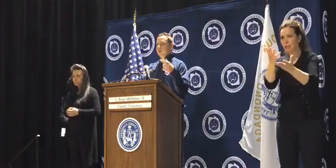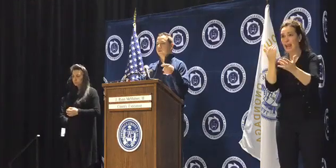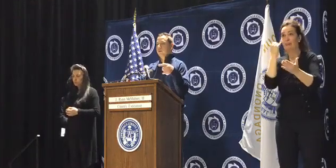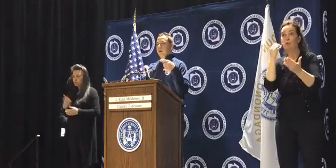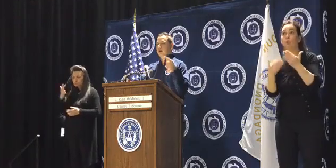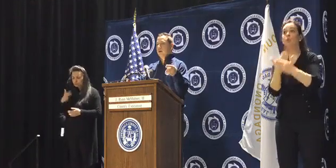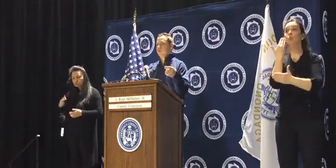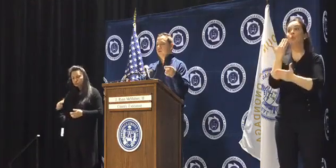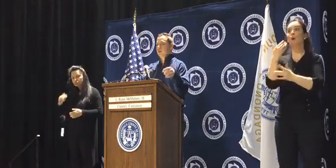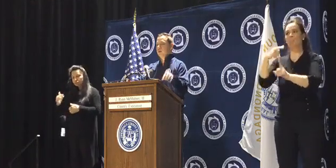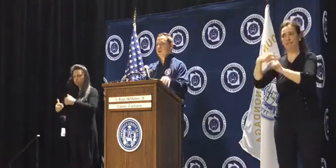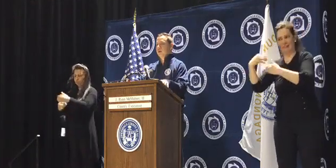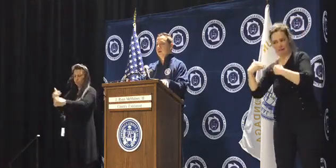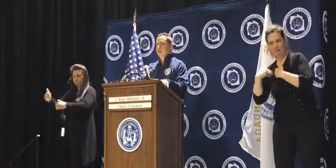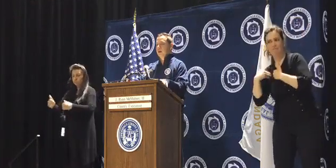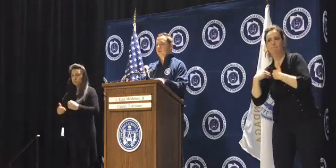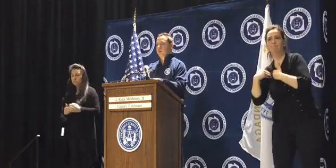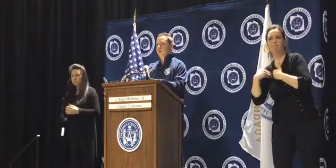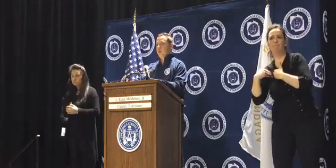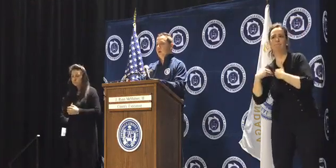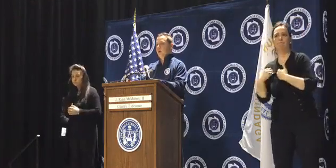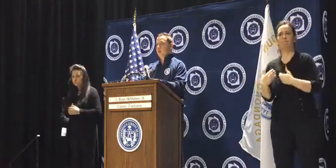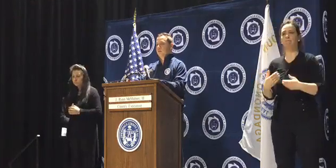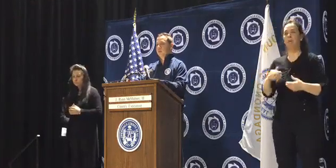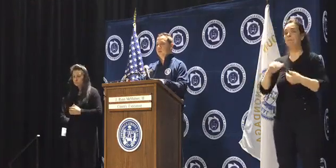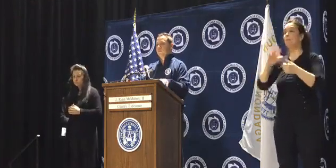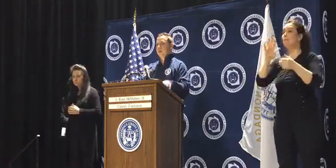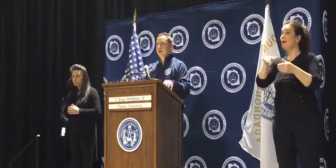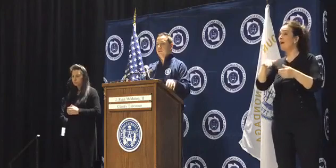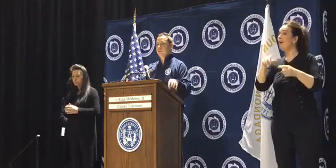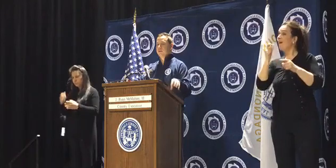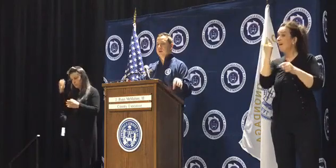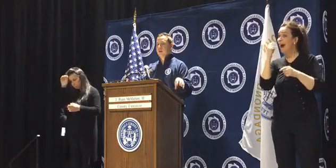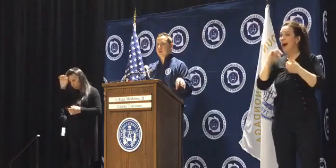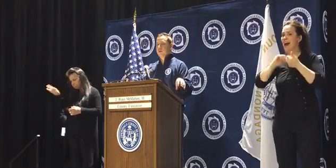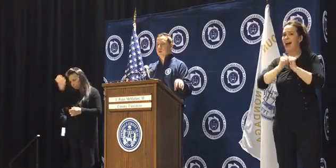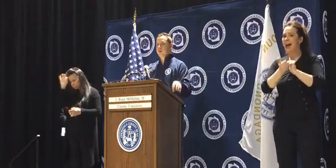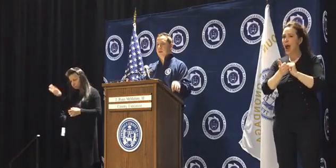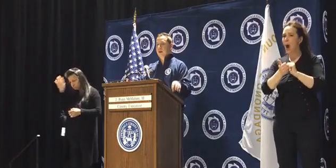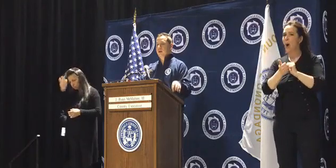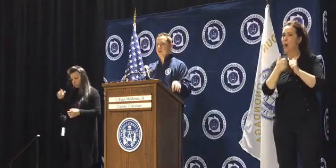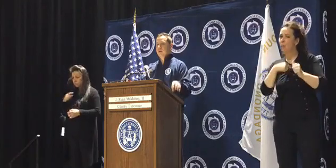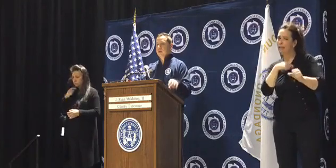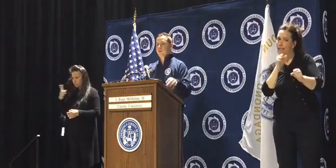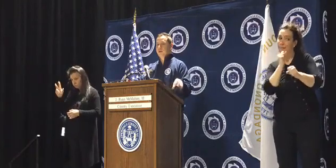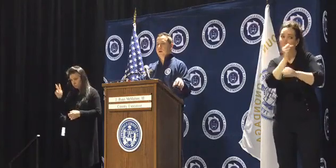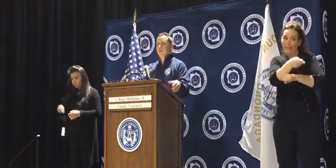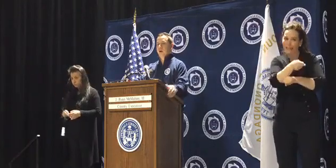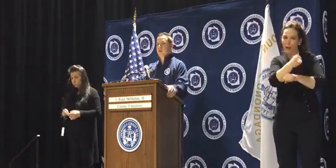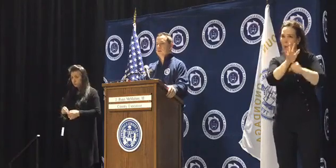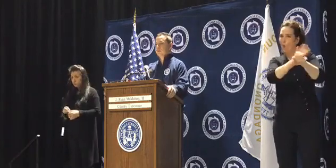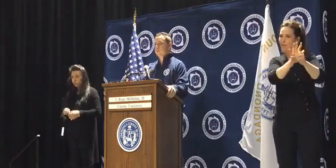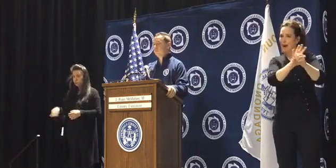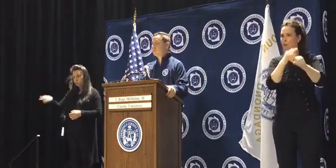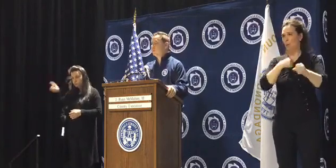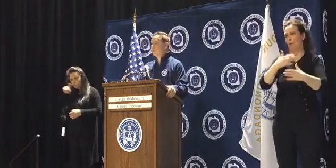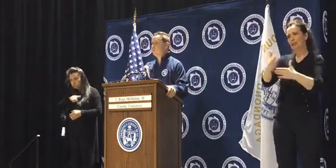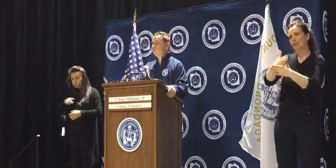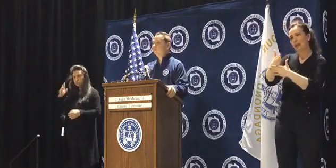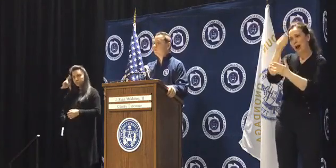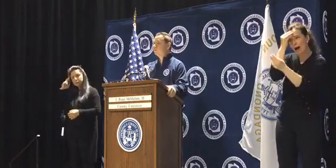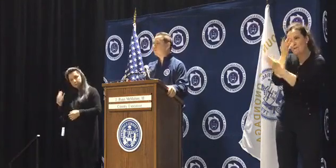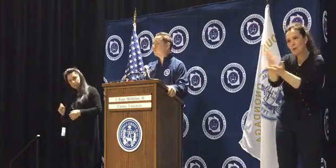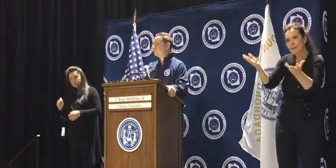in front of this is by sharing information, and so that the public behaves in a certain manner to help starve the virus.